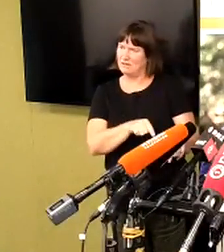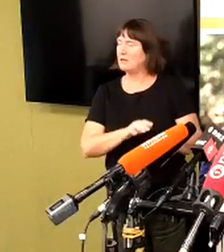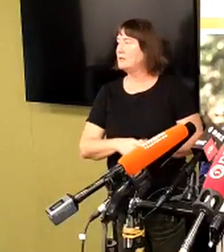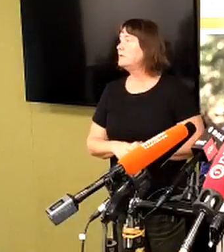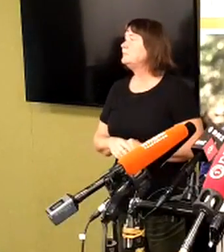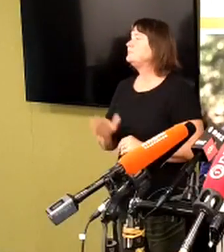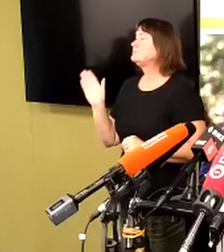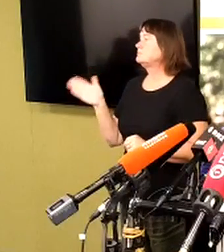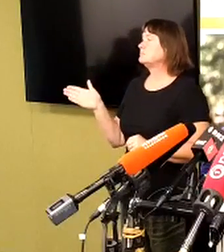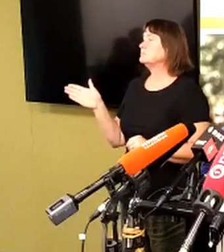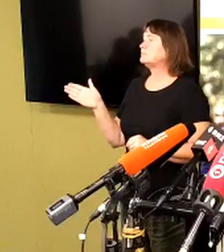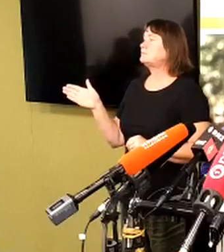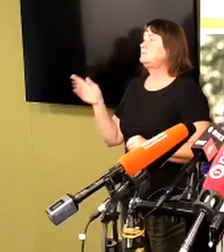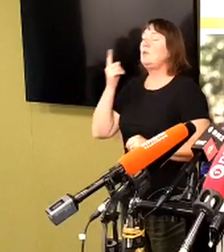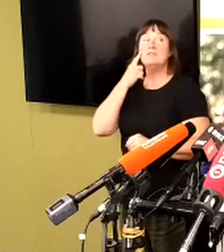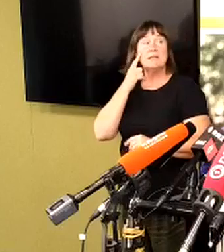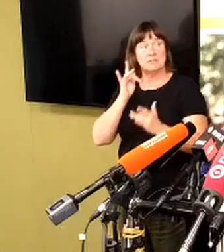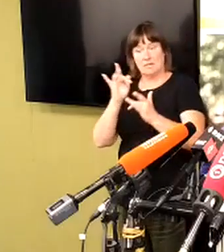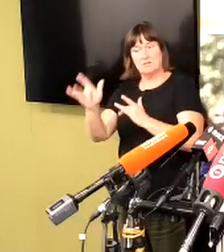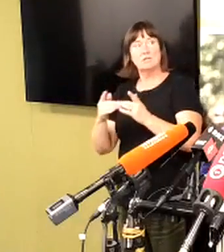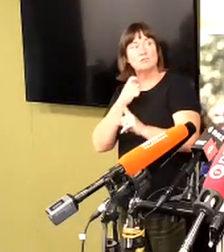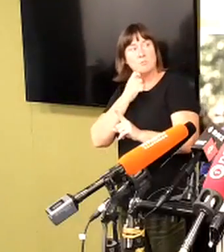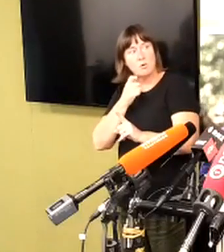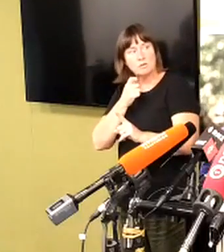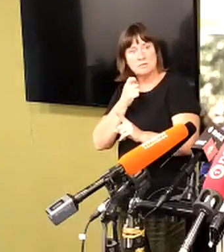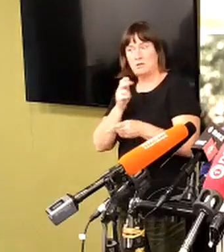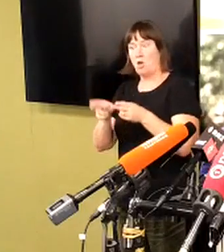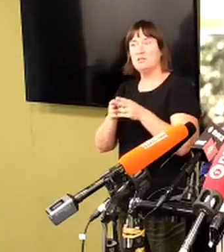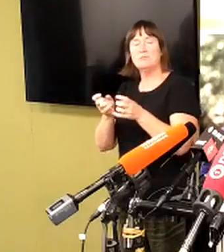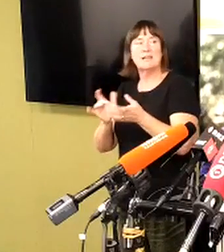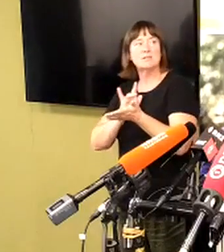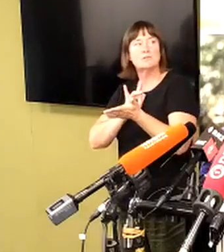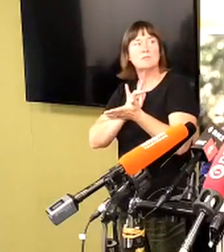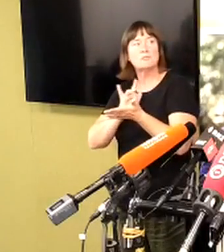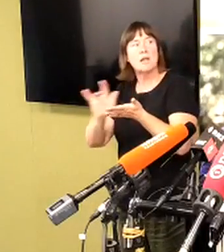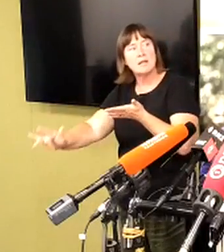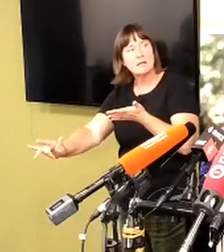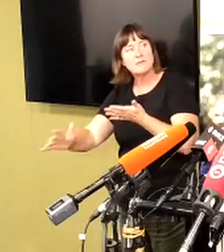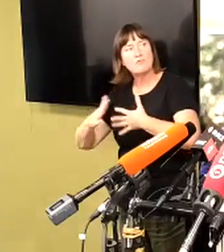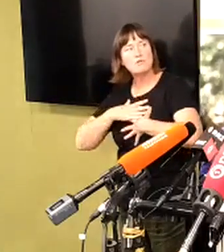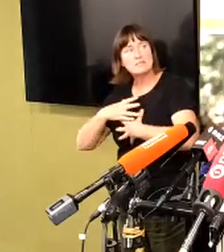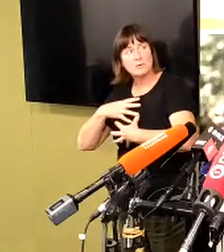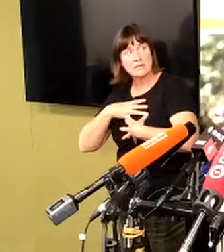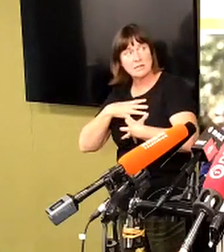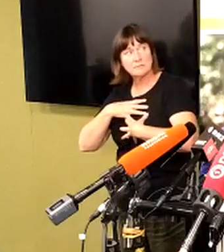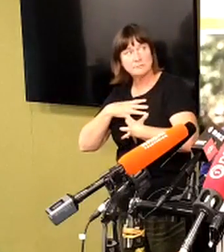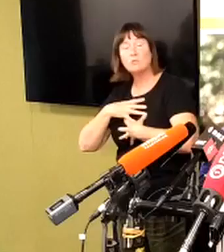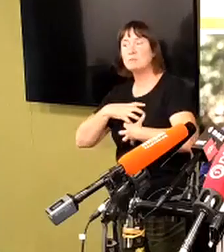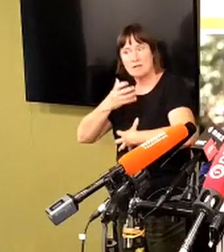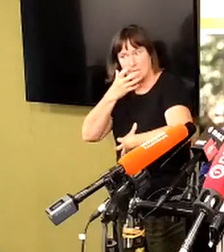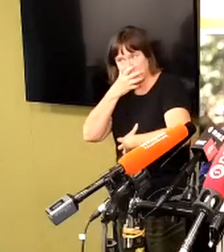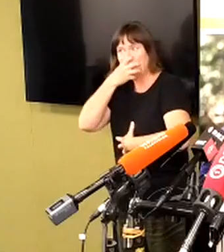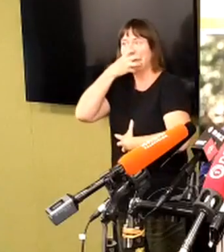question, perhaps. We've seen some international reports that some hospitals are running out of respirators. Yes, respirator masks.